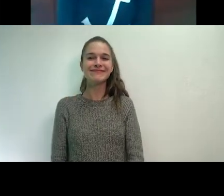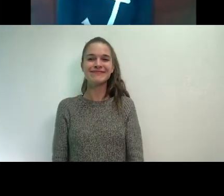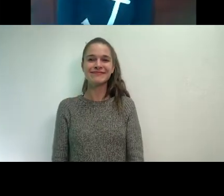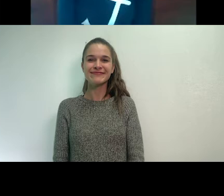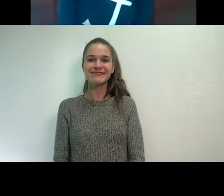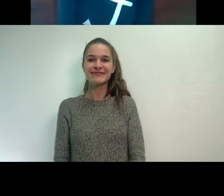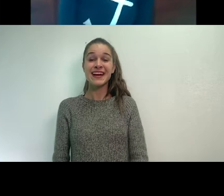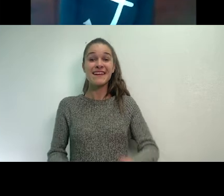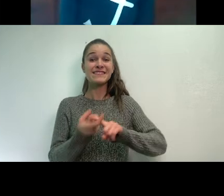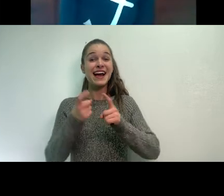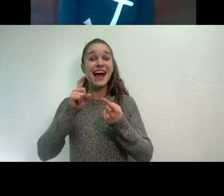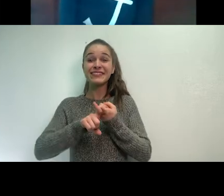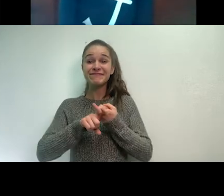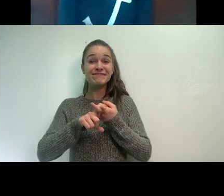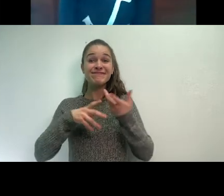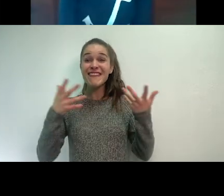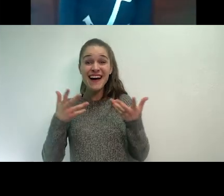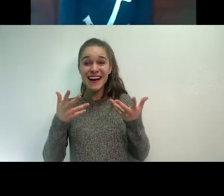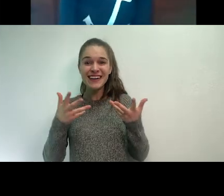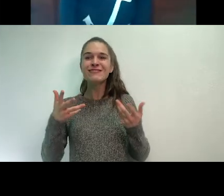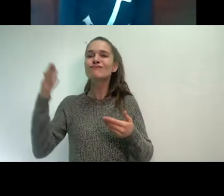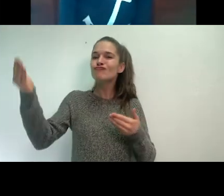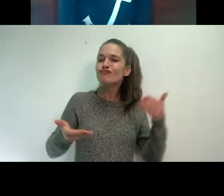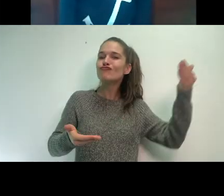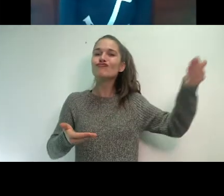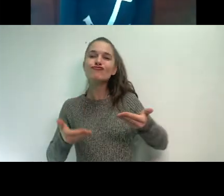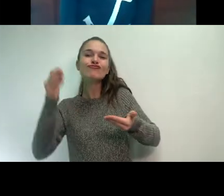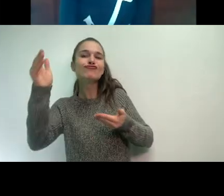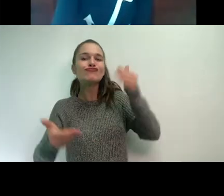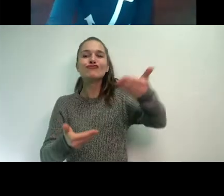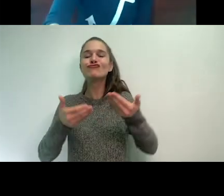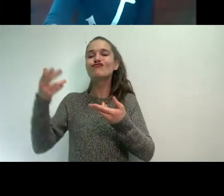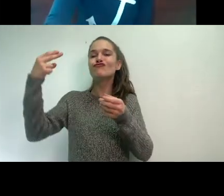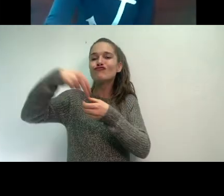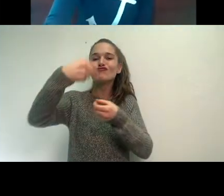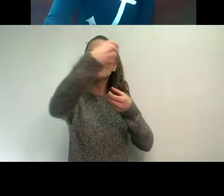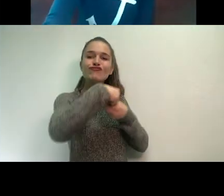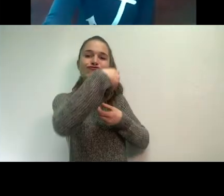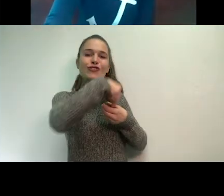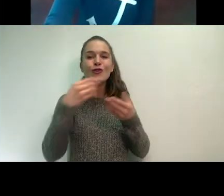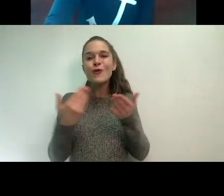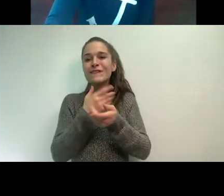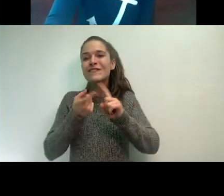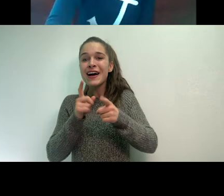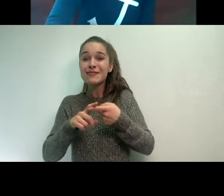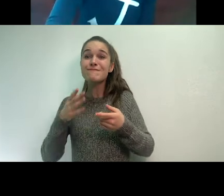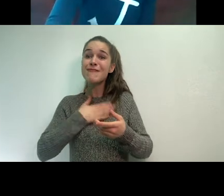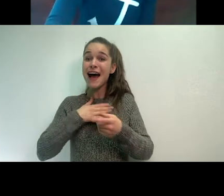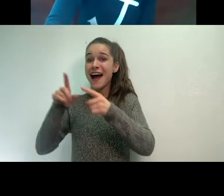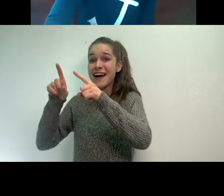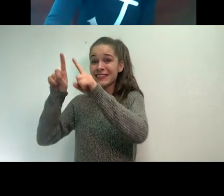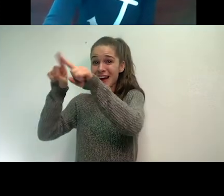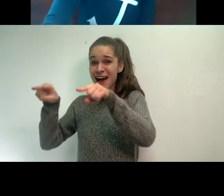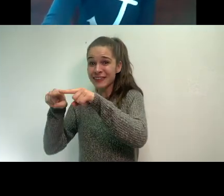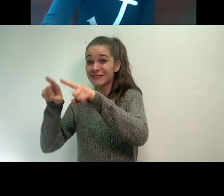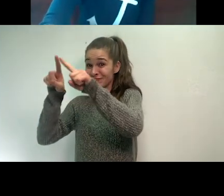Friends welcome others to join in. So glad you could stop by. And who's